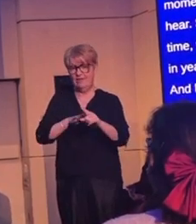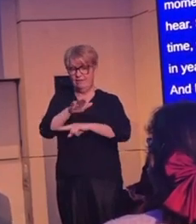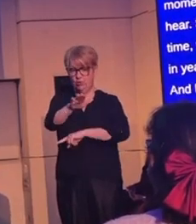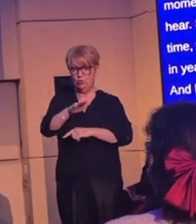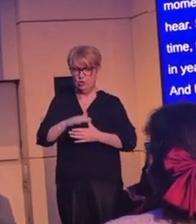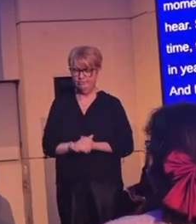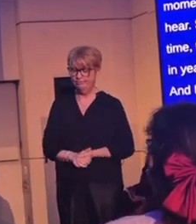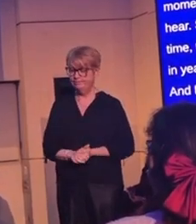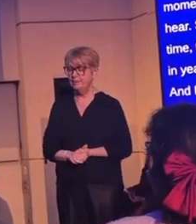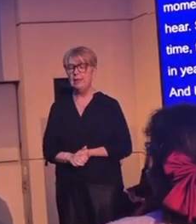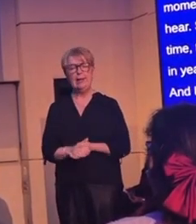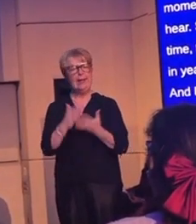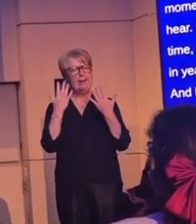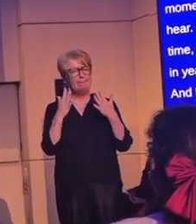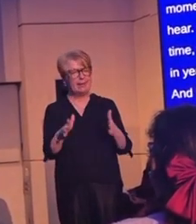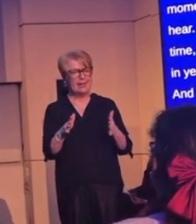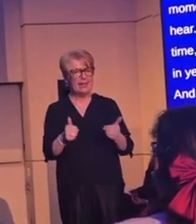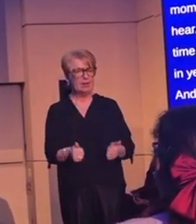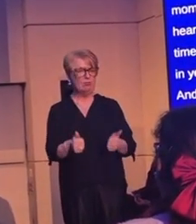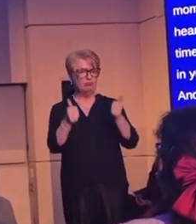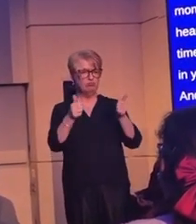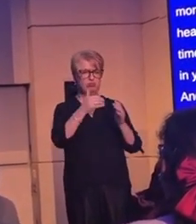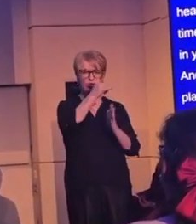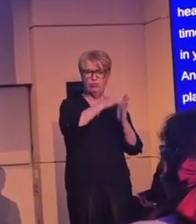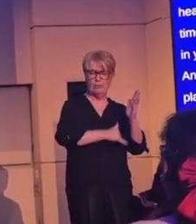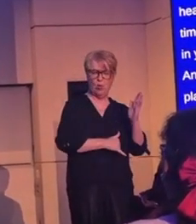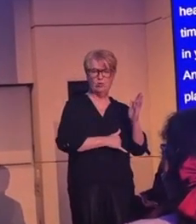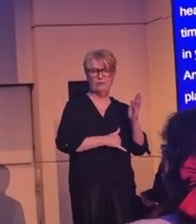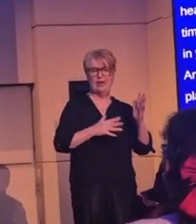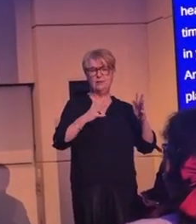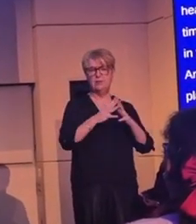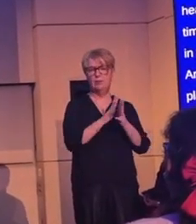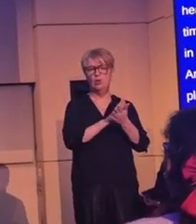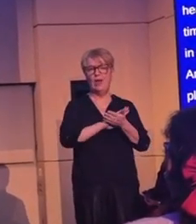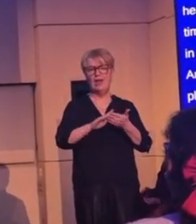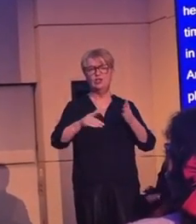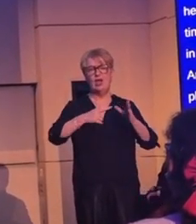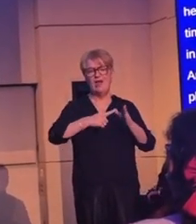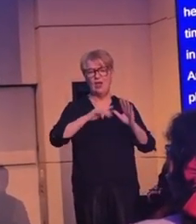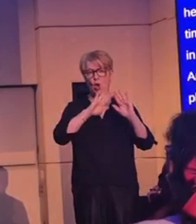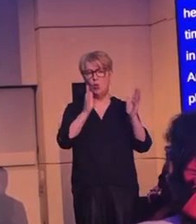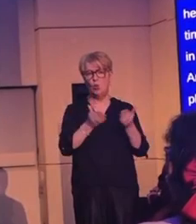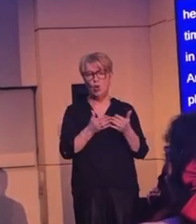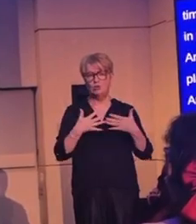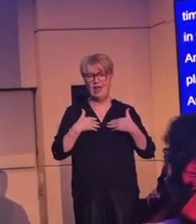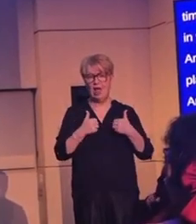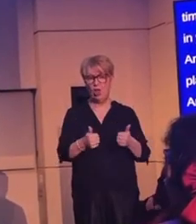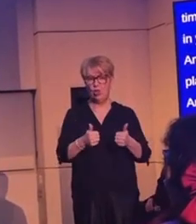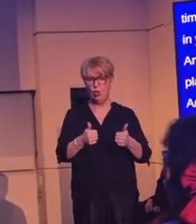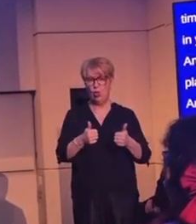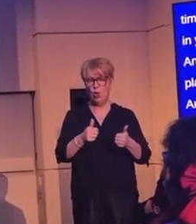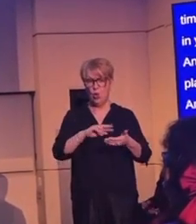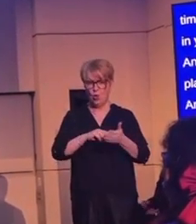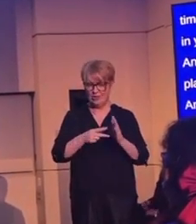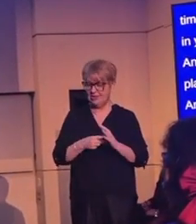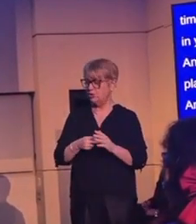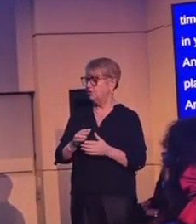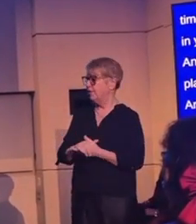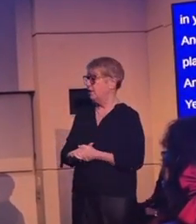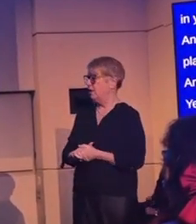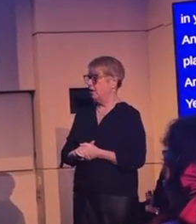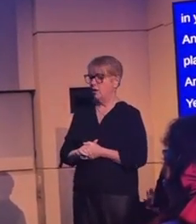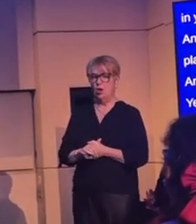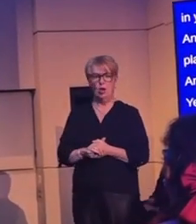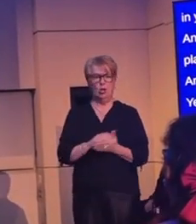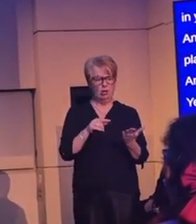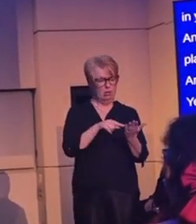There was a very good report written by the World Health Organization in 2022, of which recommendations we should incorporate